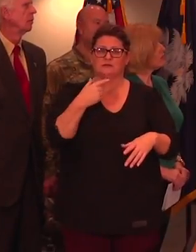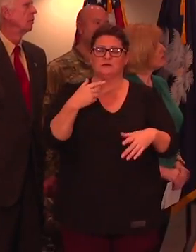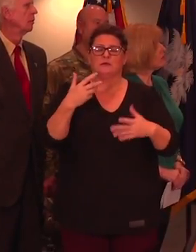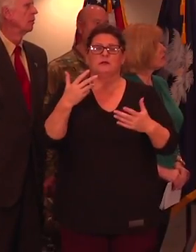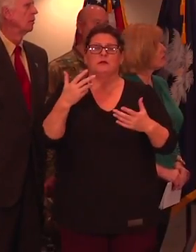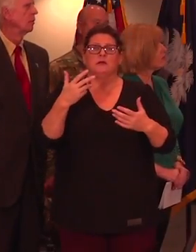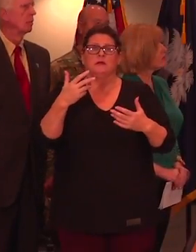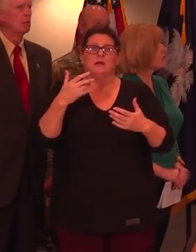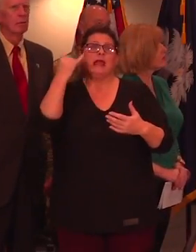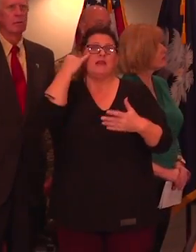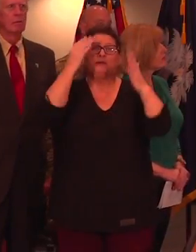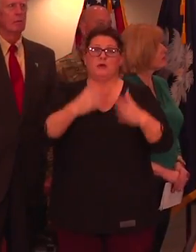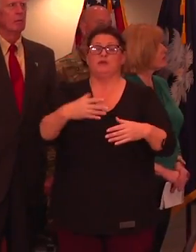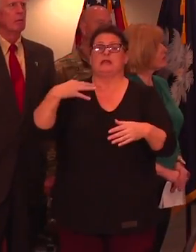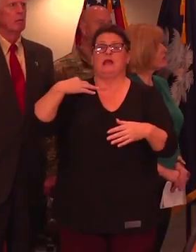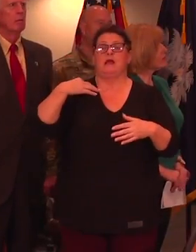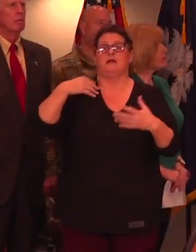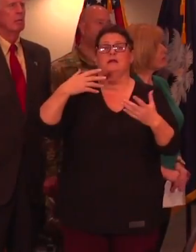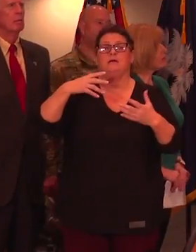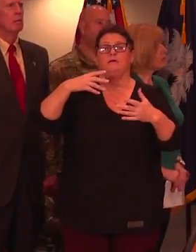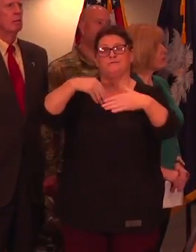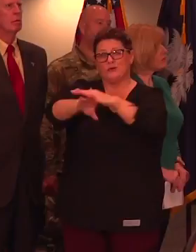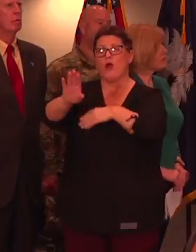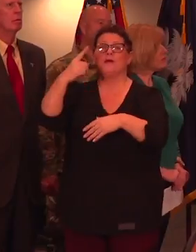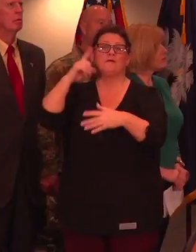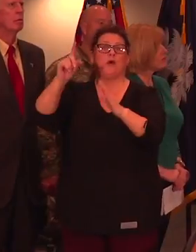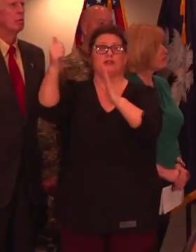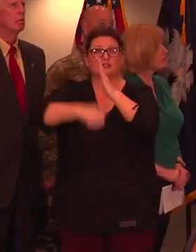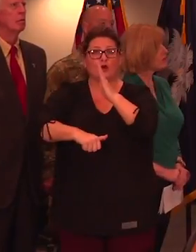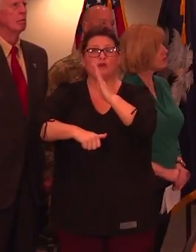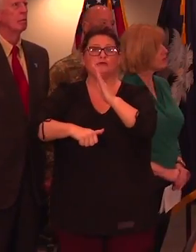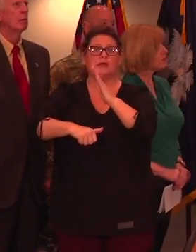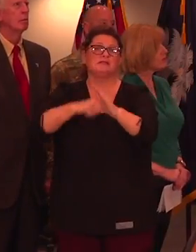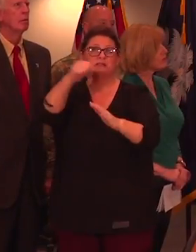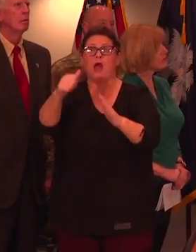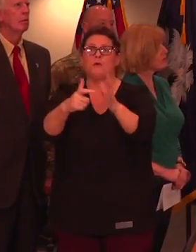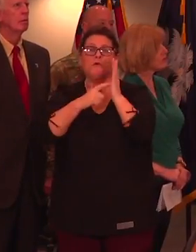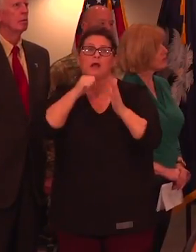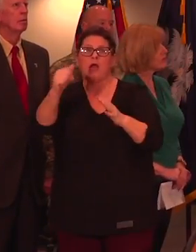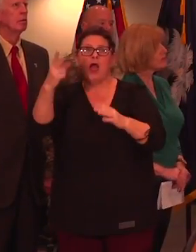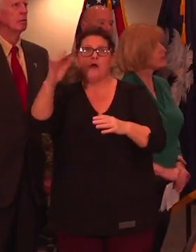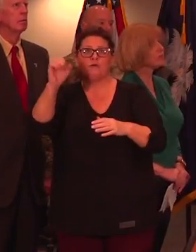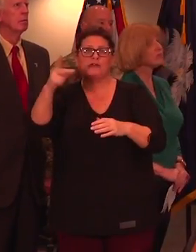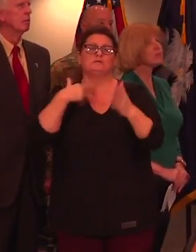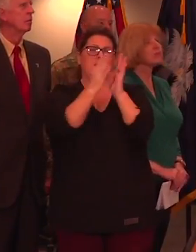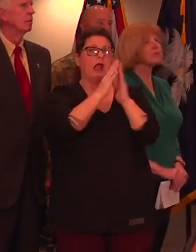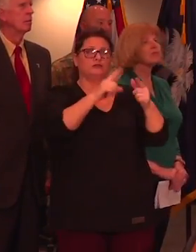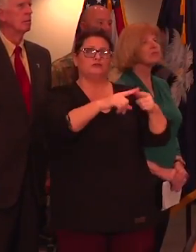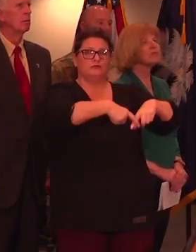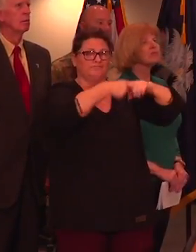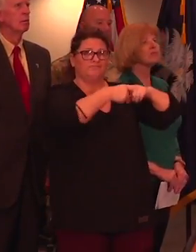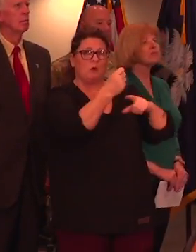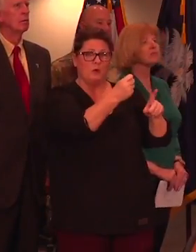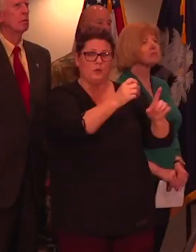elective admissions and elective procedures being curtailed, will help the staff and be able to focus their care on